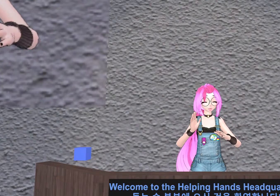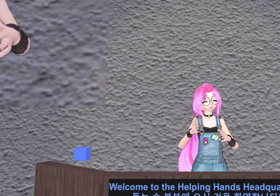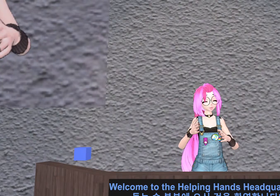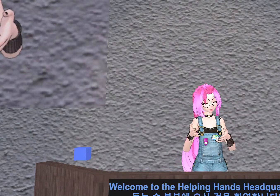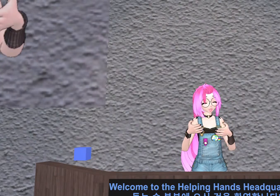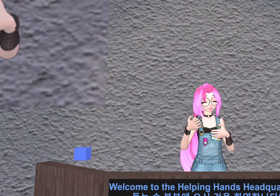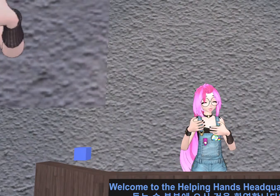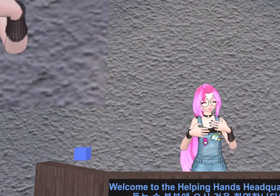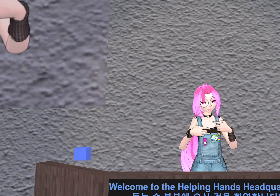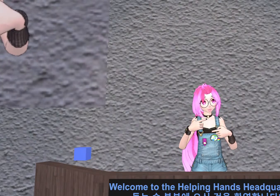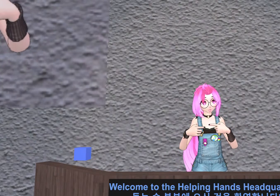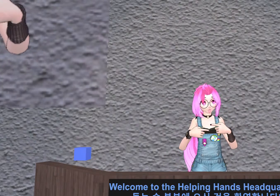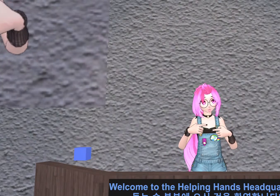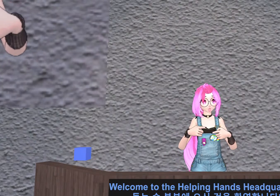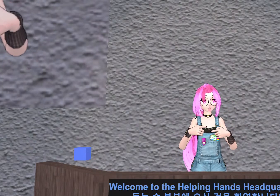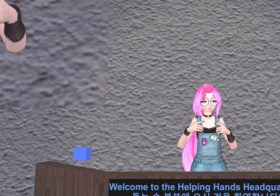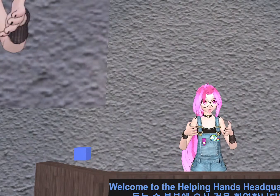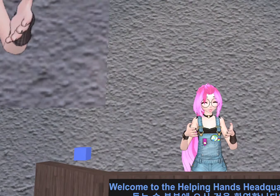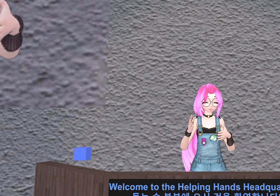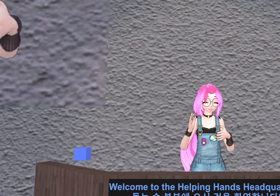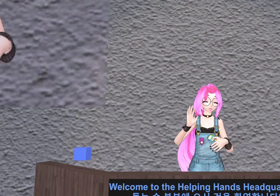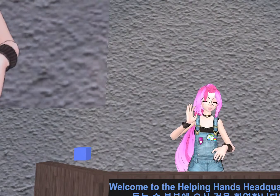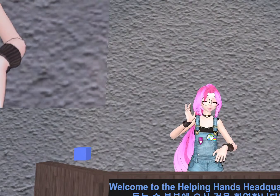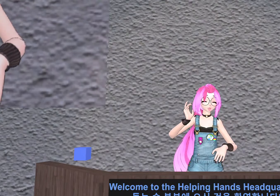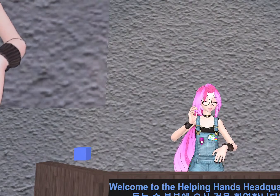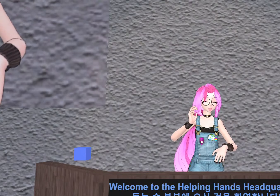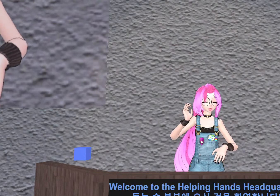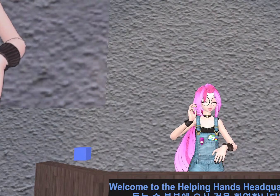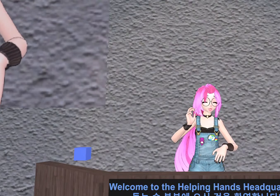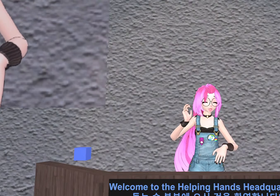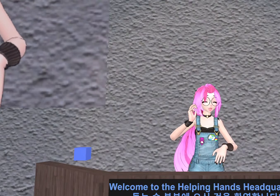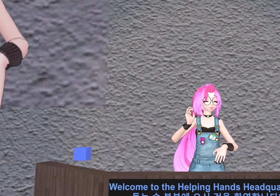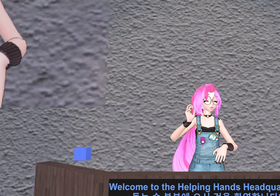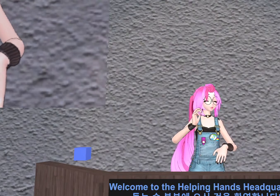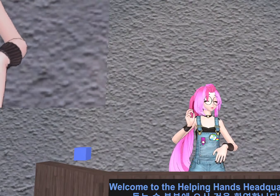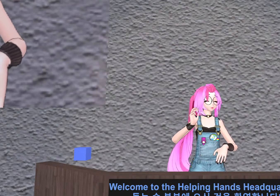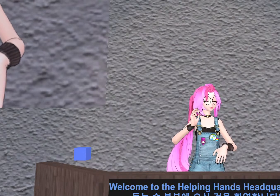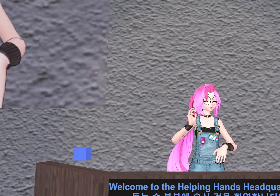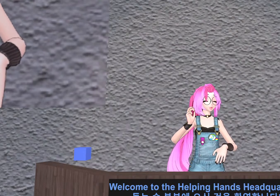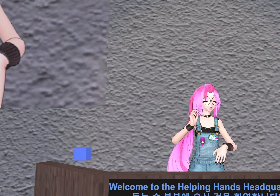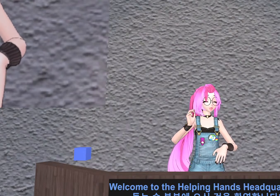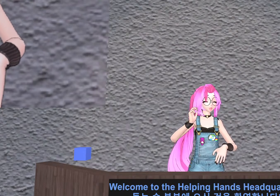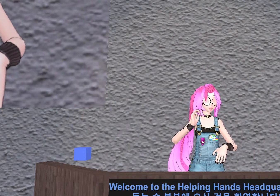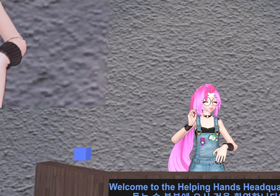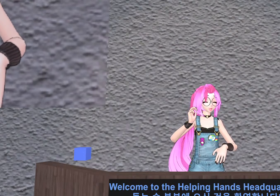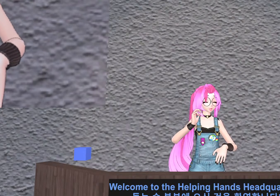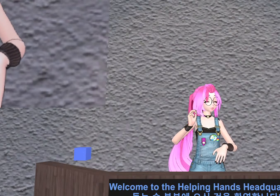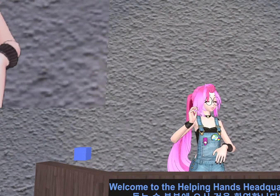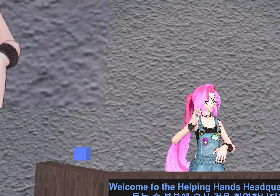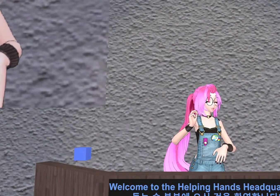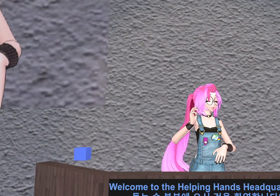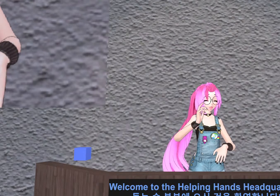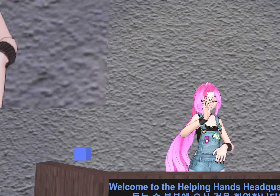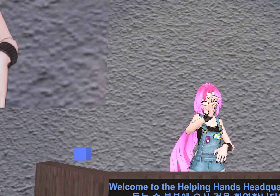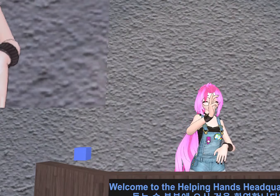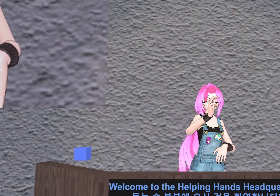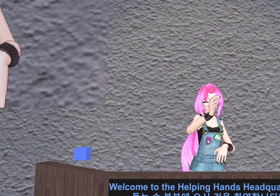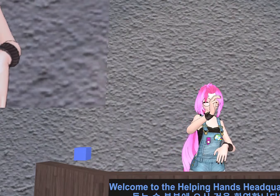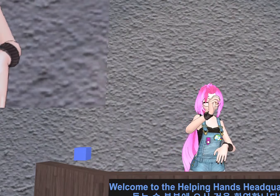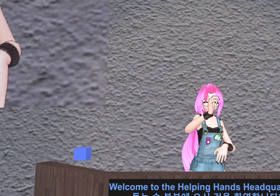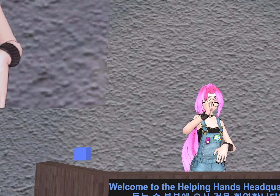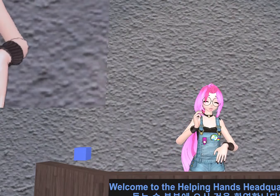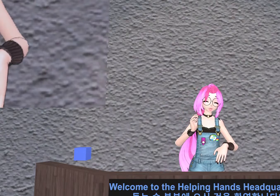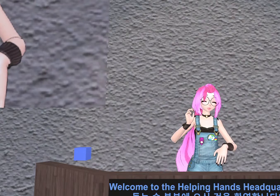we have cousins in sign language are gendered. So if it's a female cousin, I'm doing it right here. C for